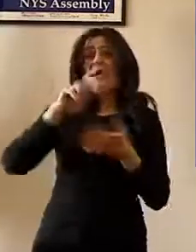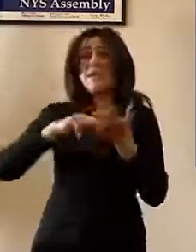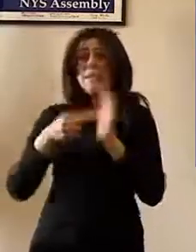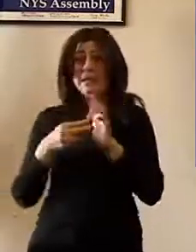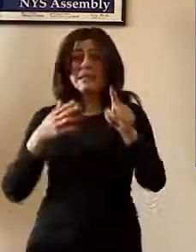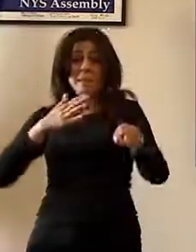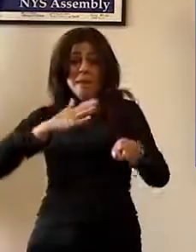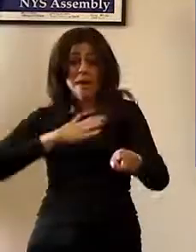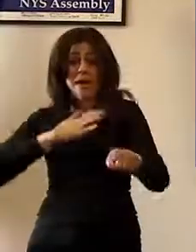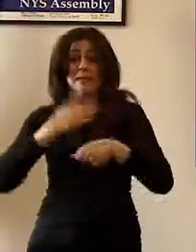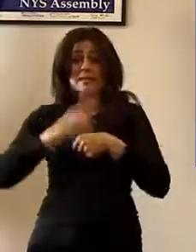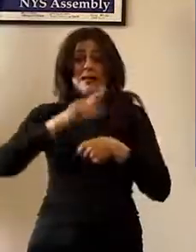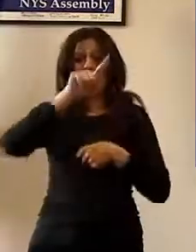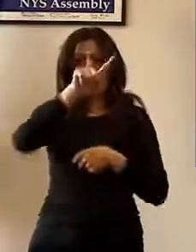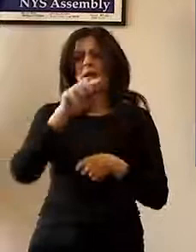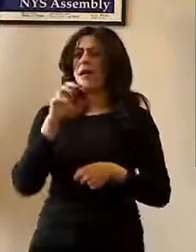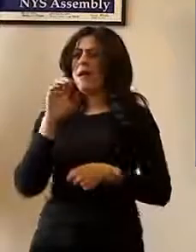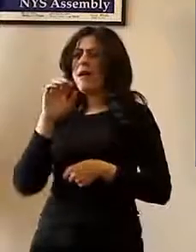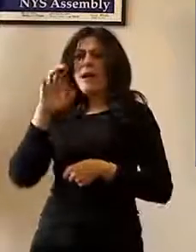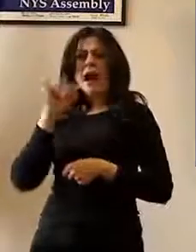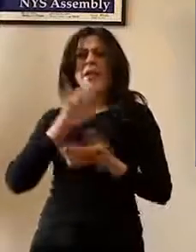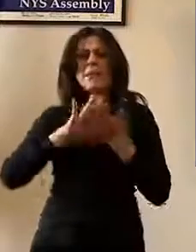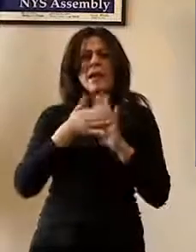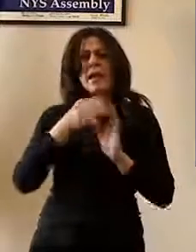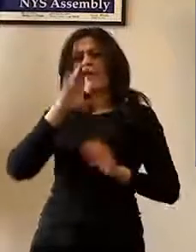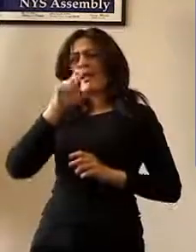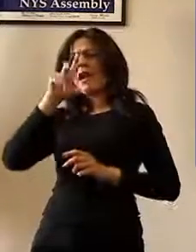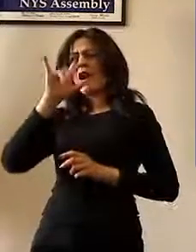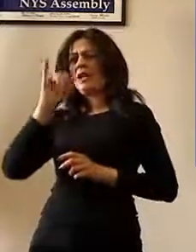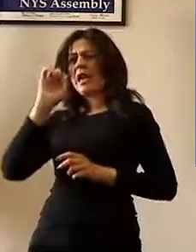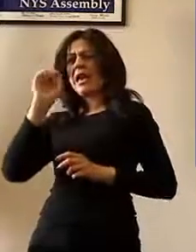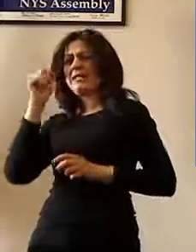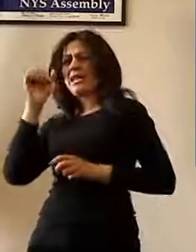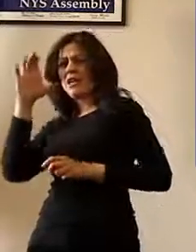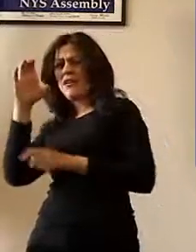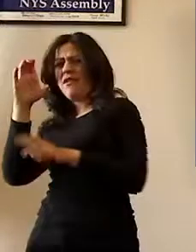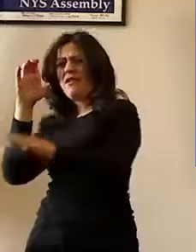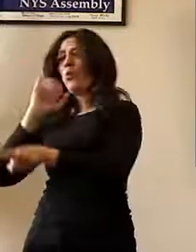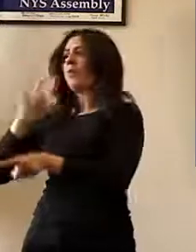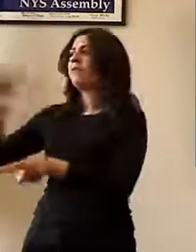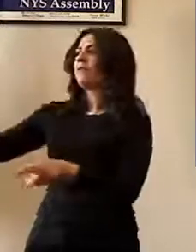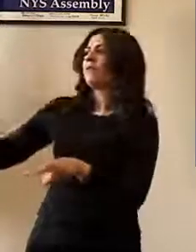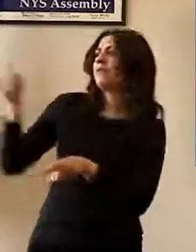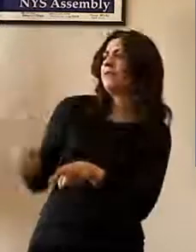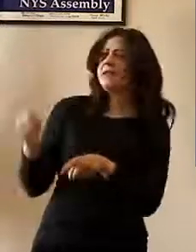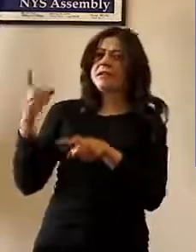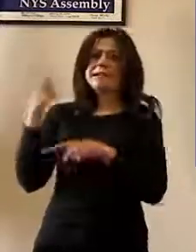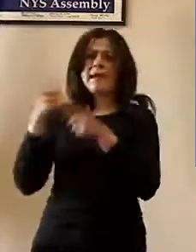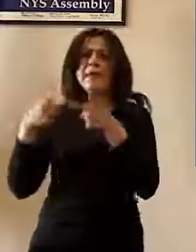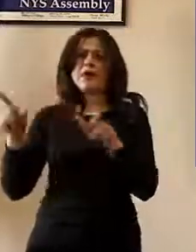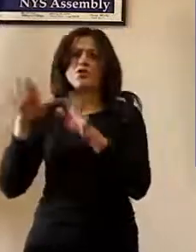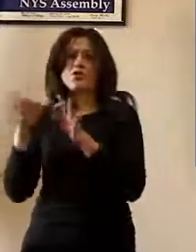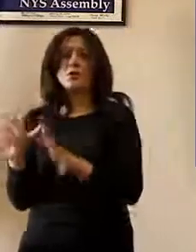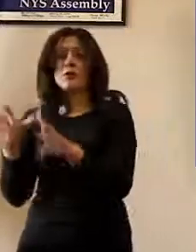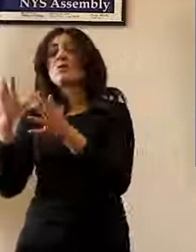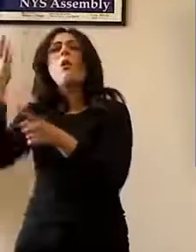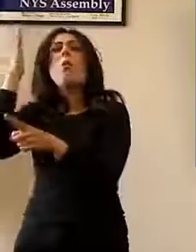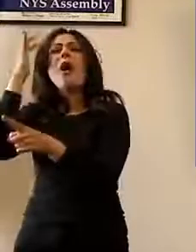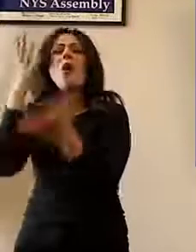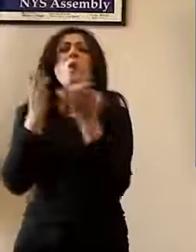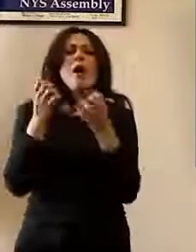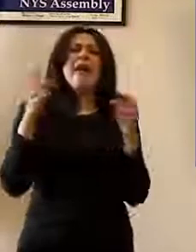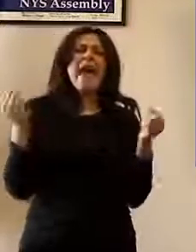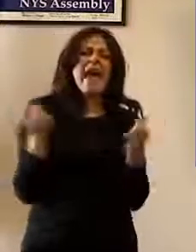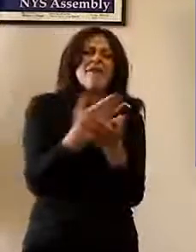we've made use of the sign language interpreters as a responsible way of making sure everyone of every